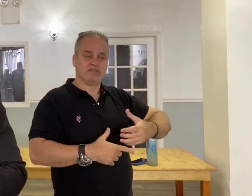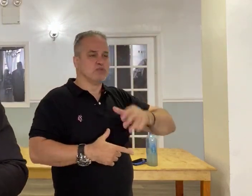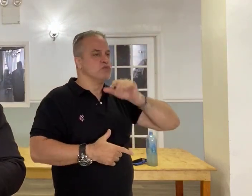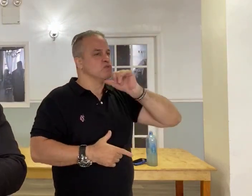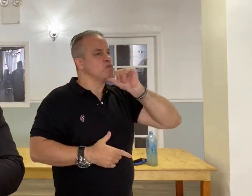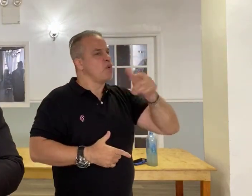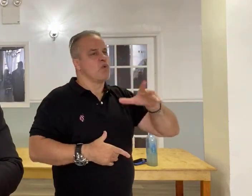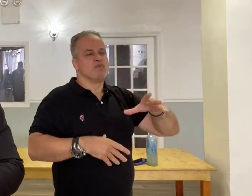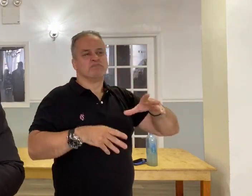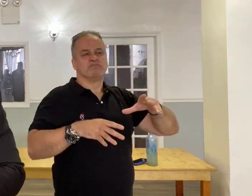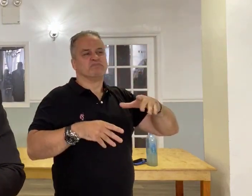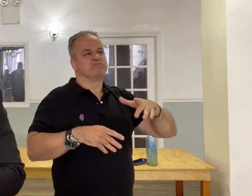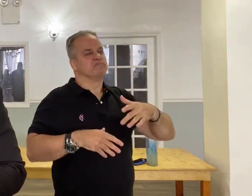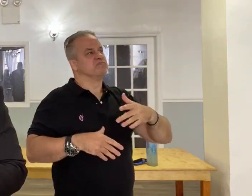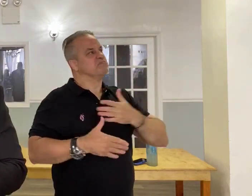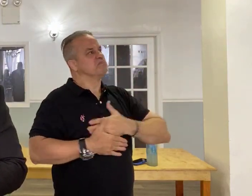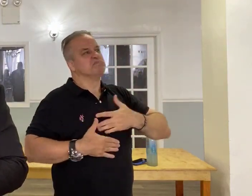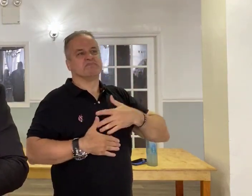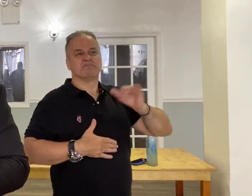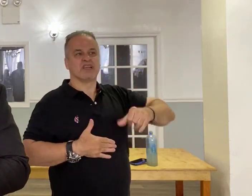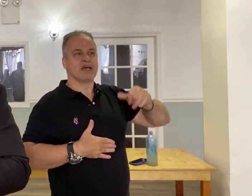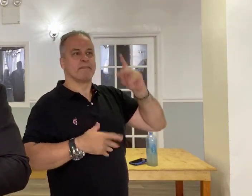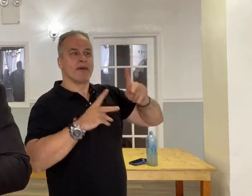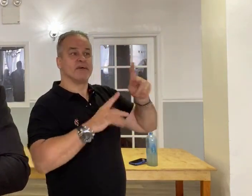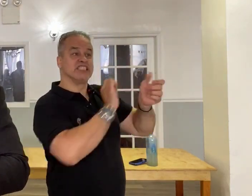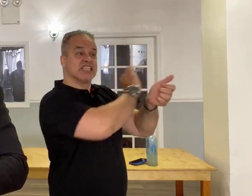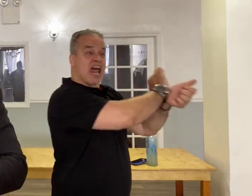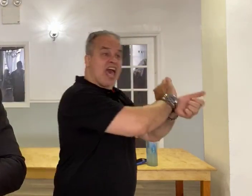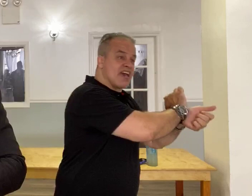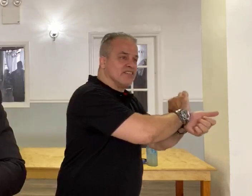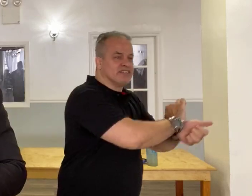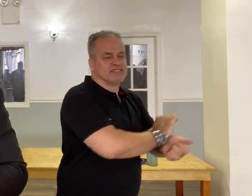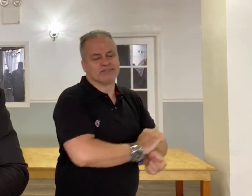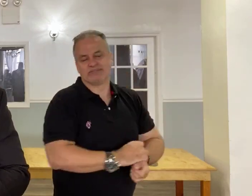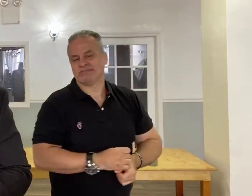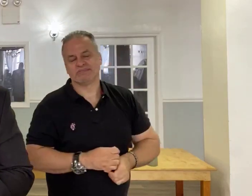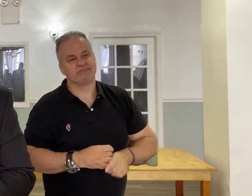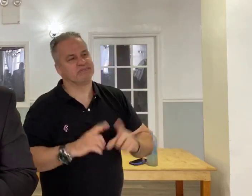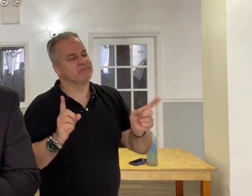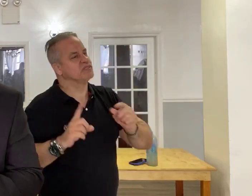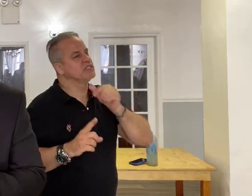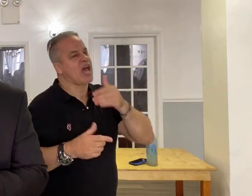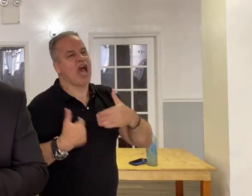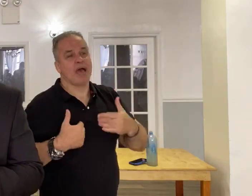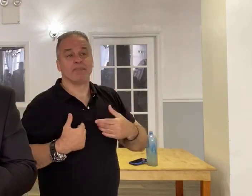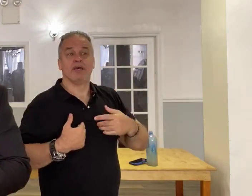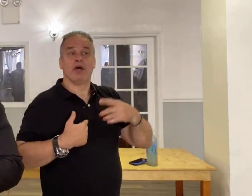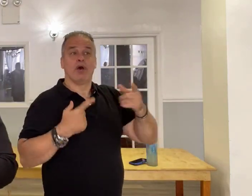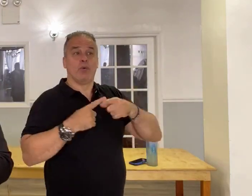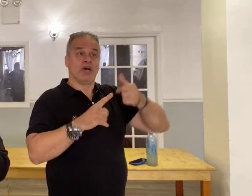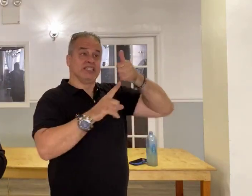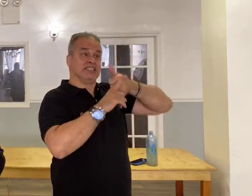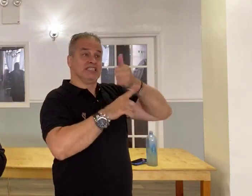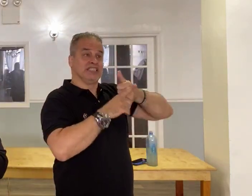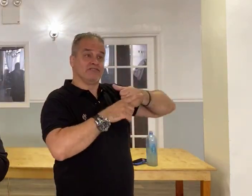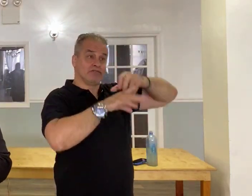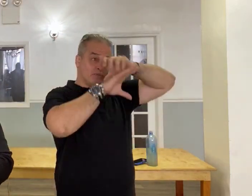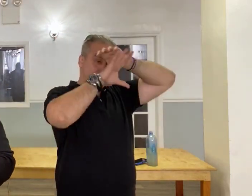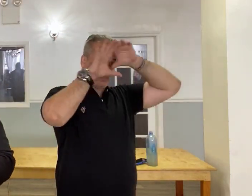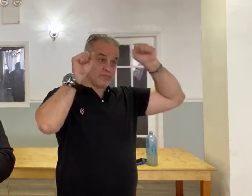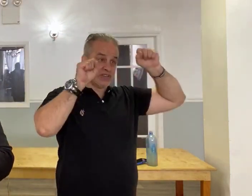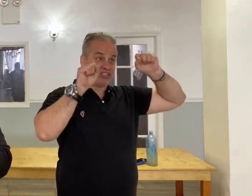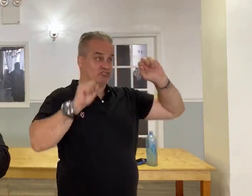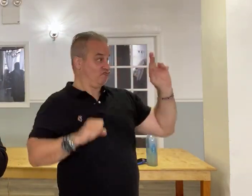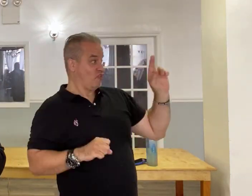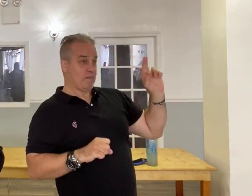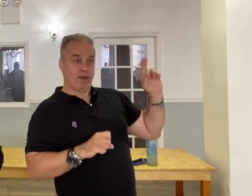him, against slavery. So when he did get elected in 1861,